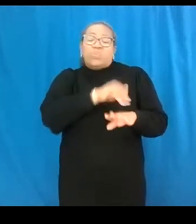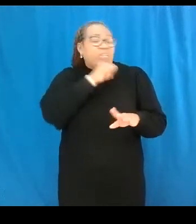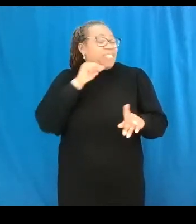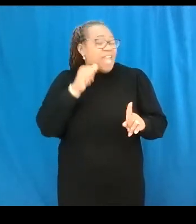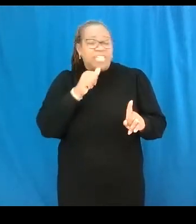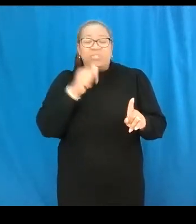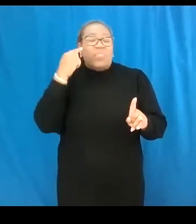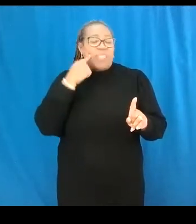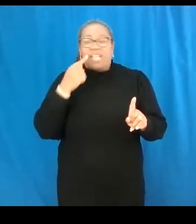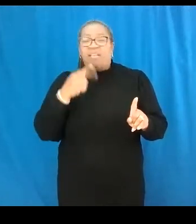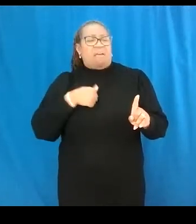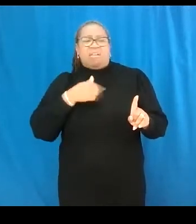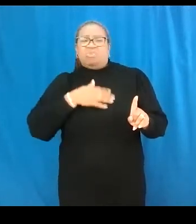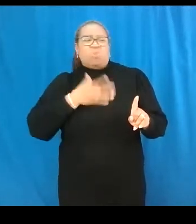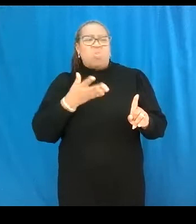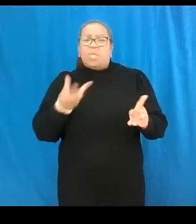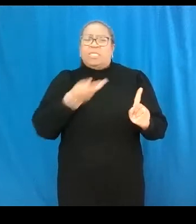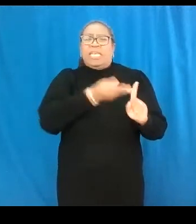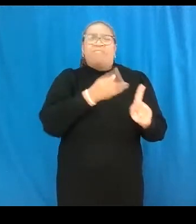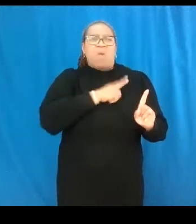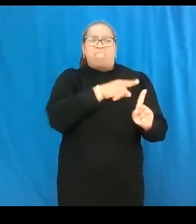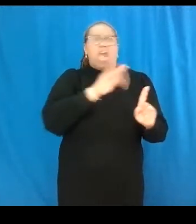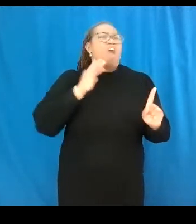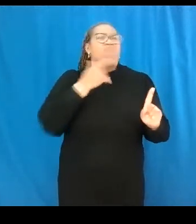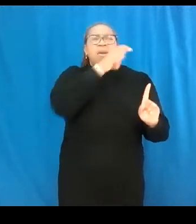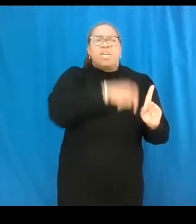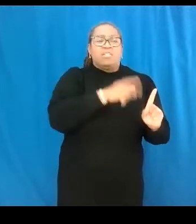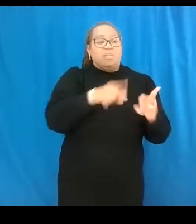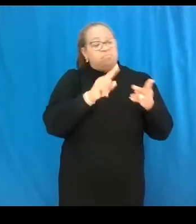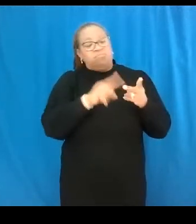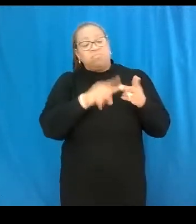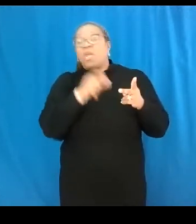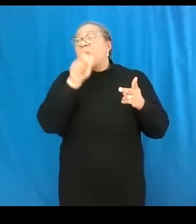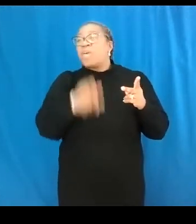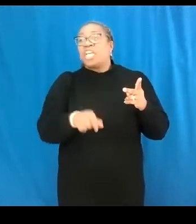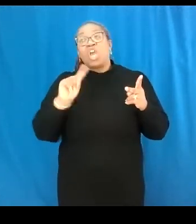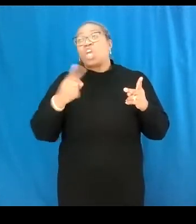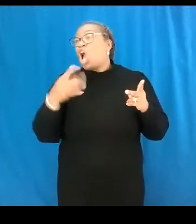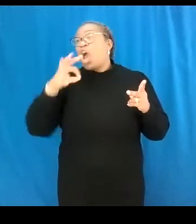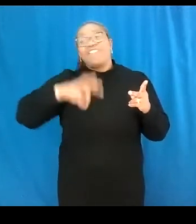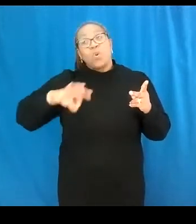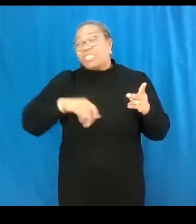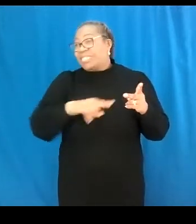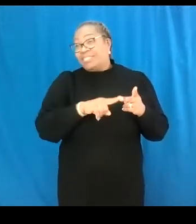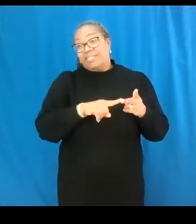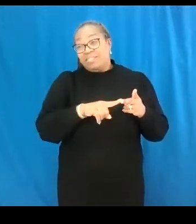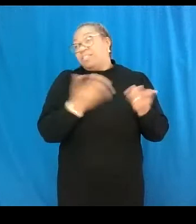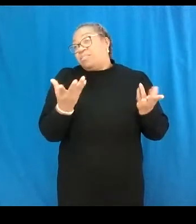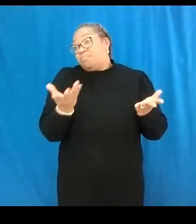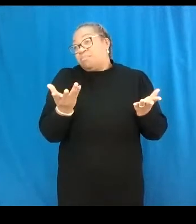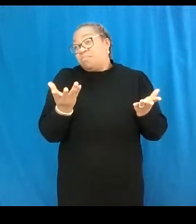can't afford your help. And let me quickly unwrap the first type of people. For example, let's